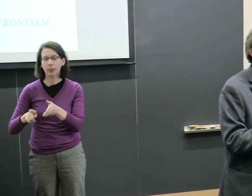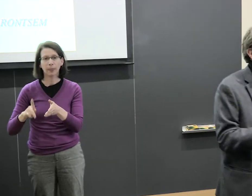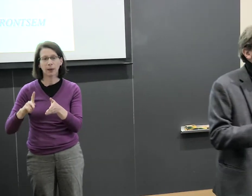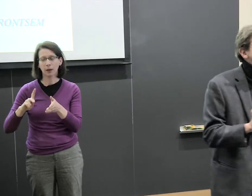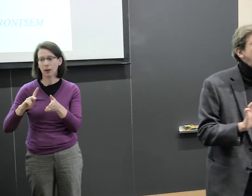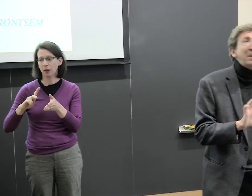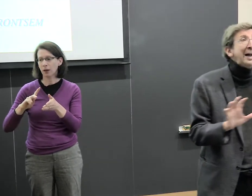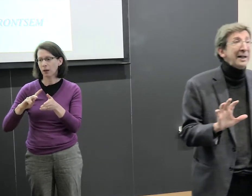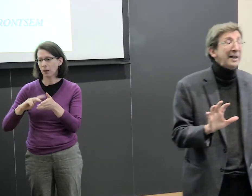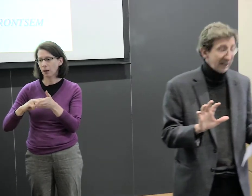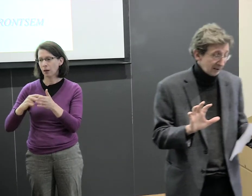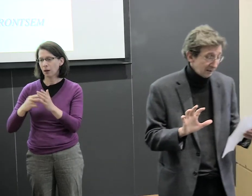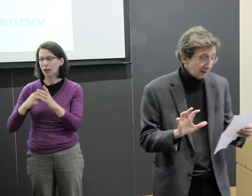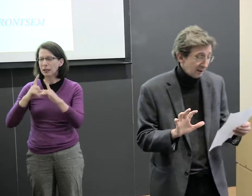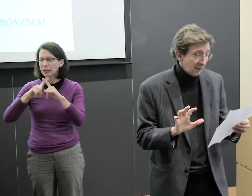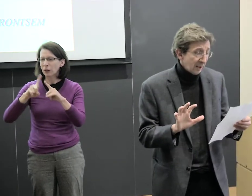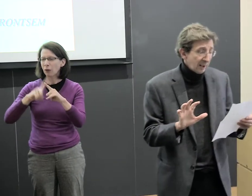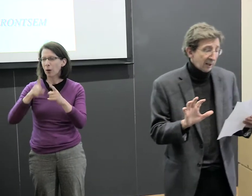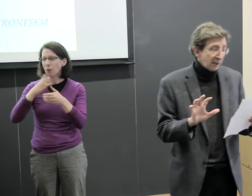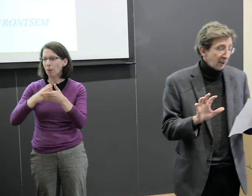various facets of binding,